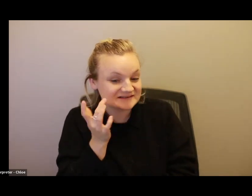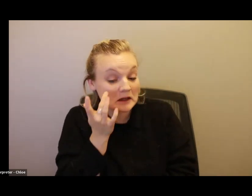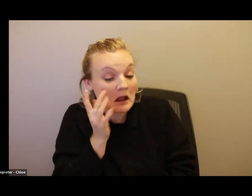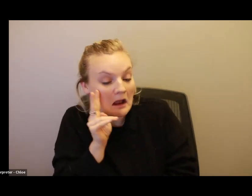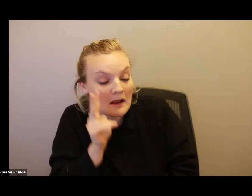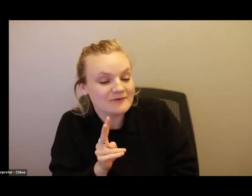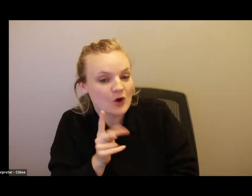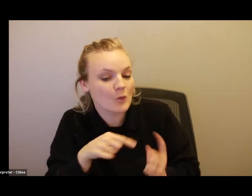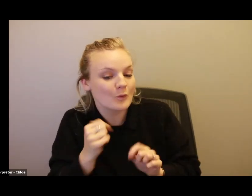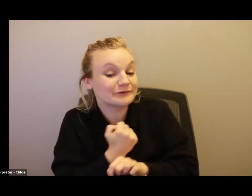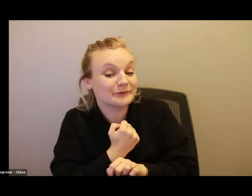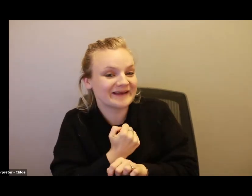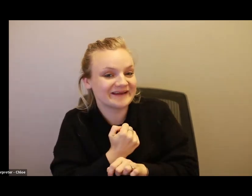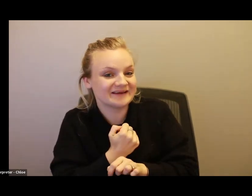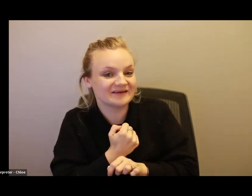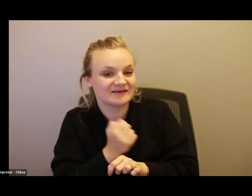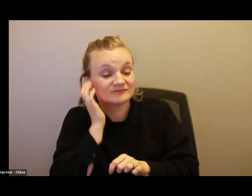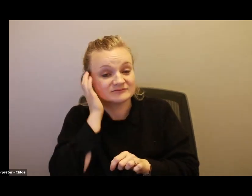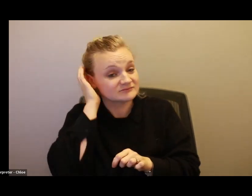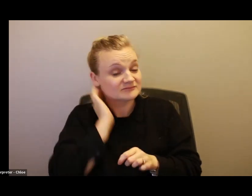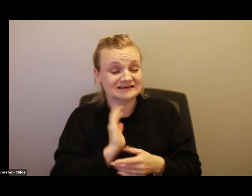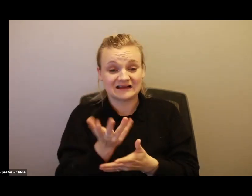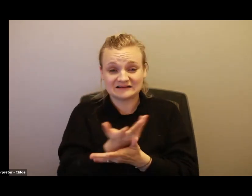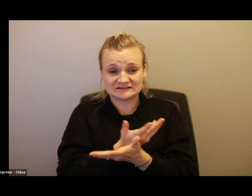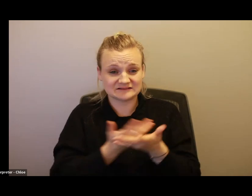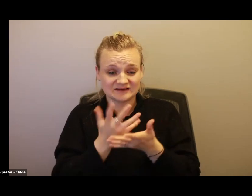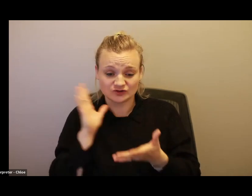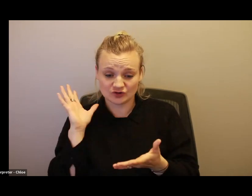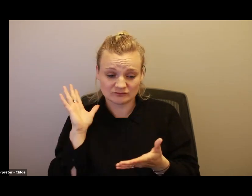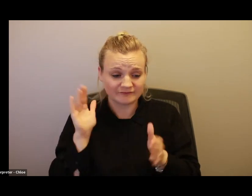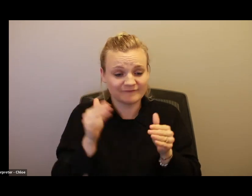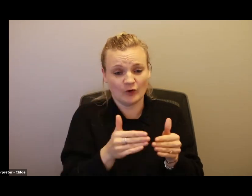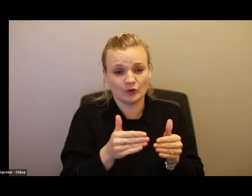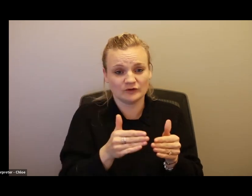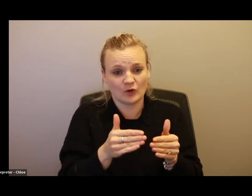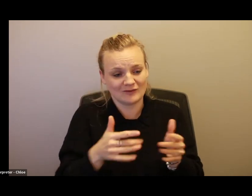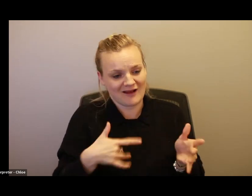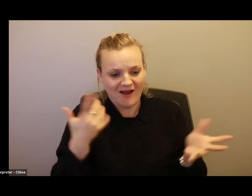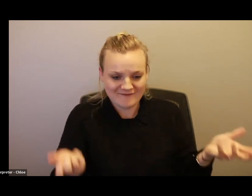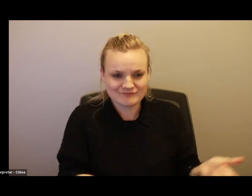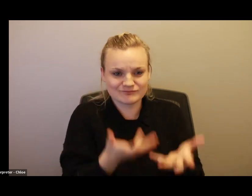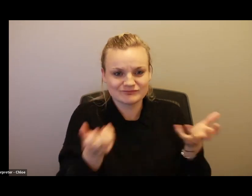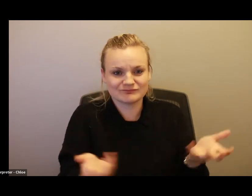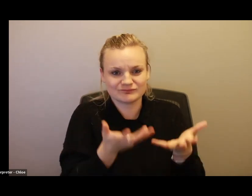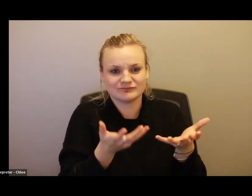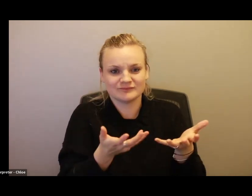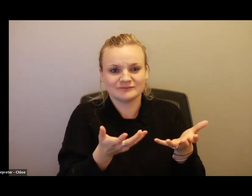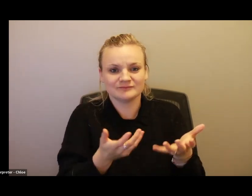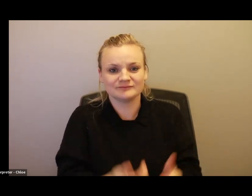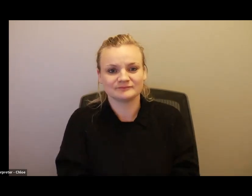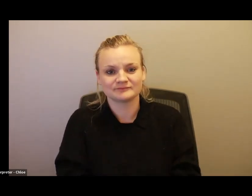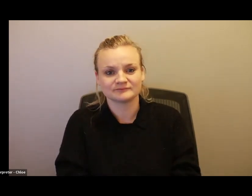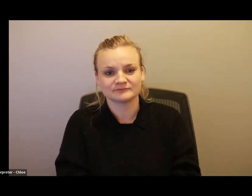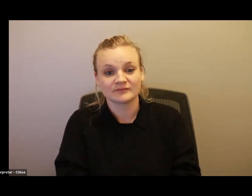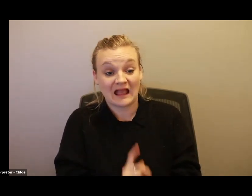into what we're doing. And the discussion was all around bringing life to learning and acknowledging that what we